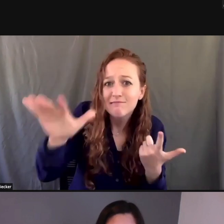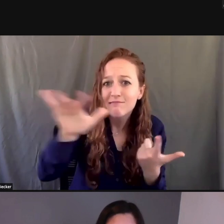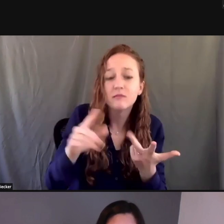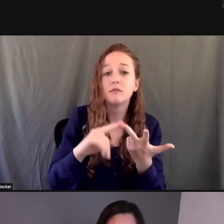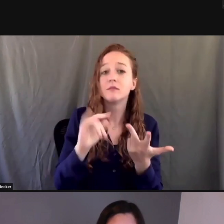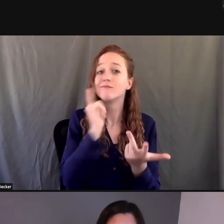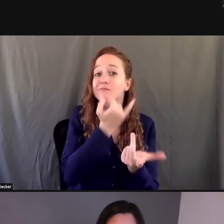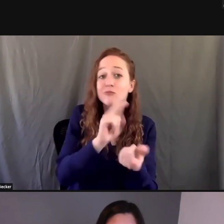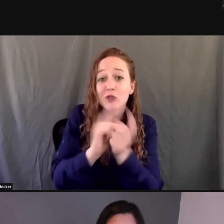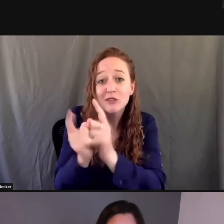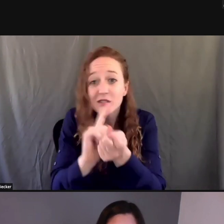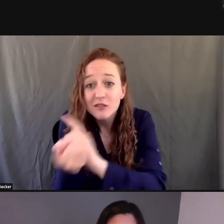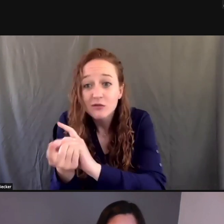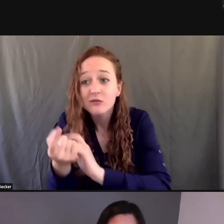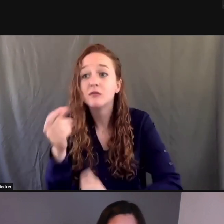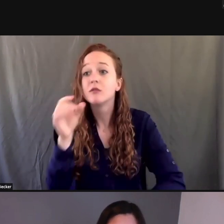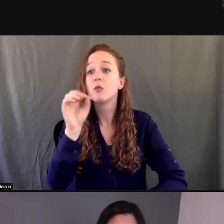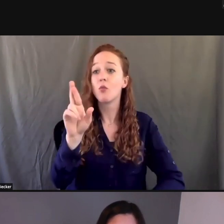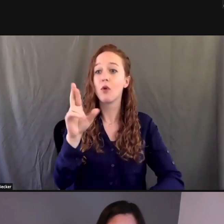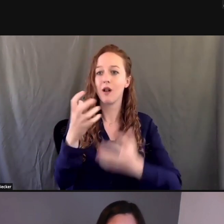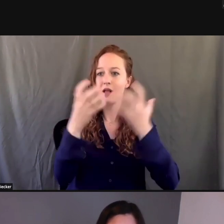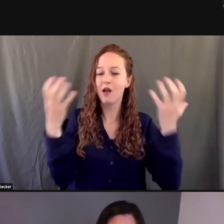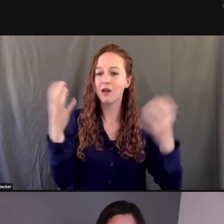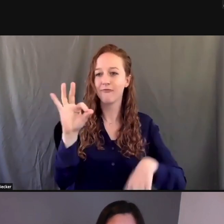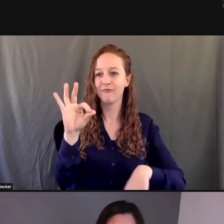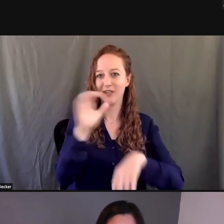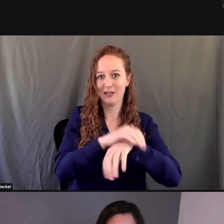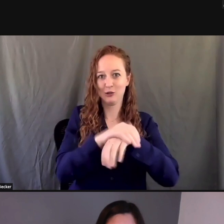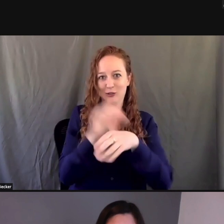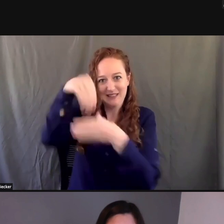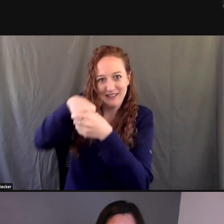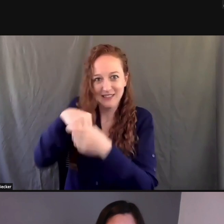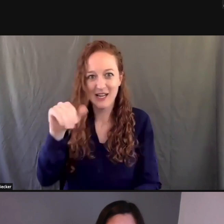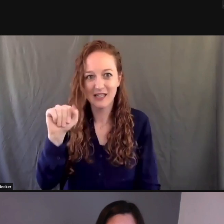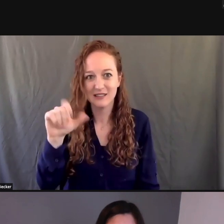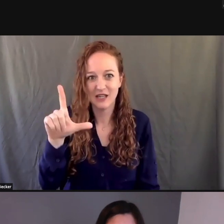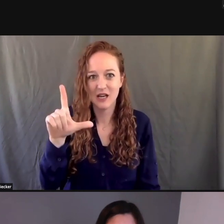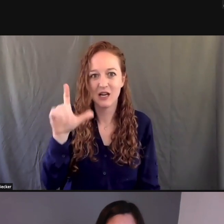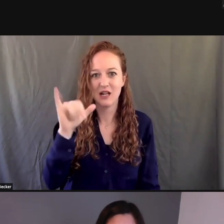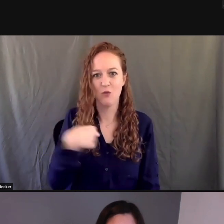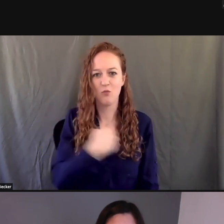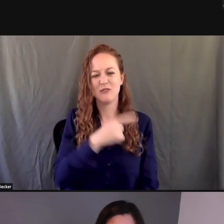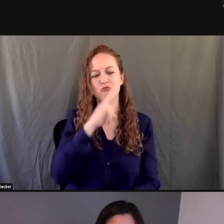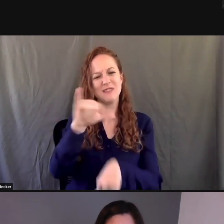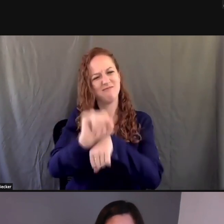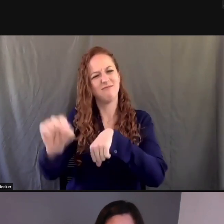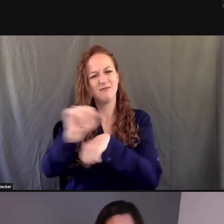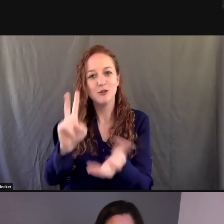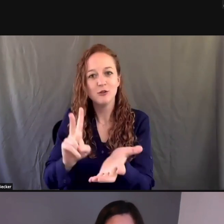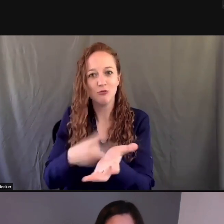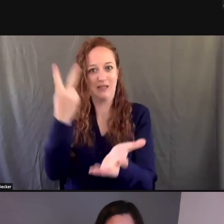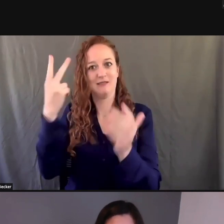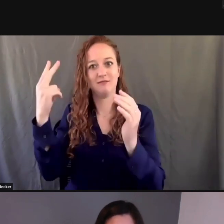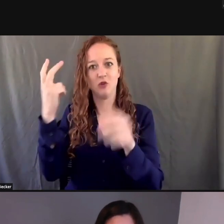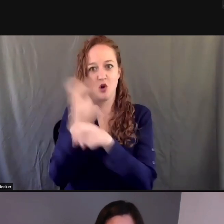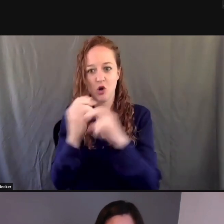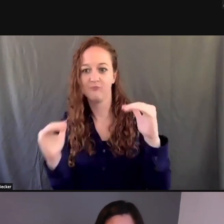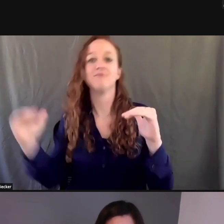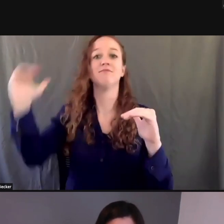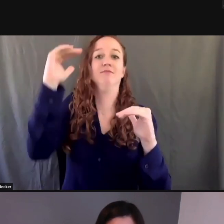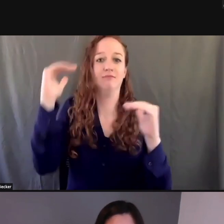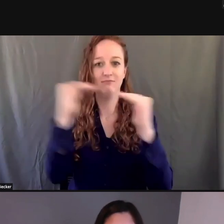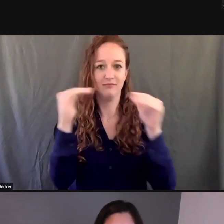And we really struggled. We faced a lot of different adversities. There aren't a lot of deaf people within this field. I feel like hearing